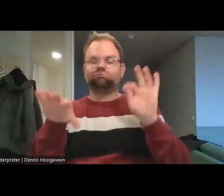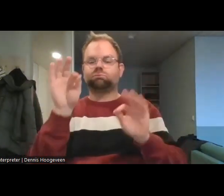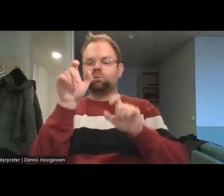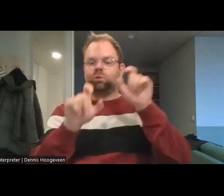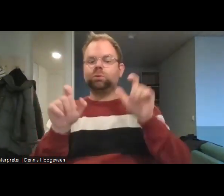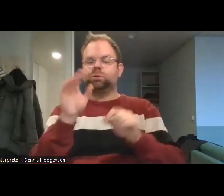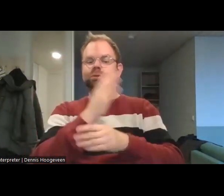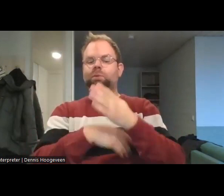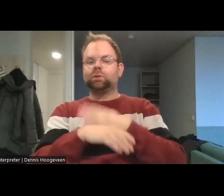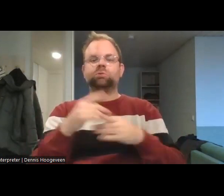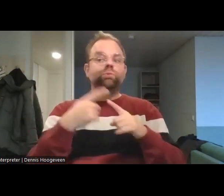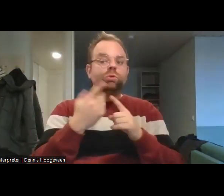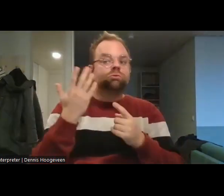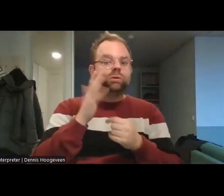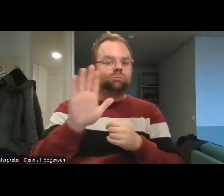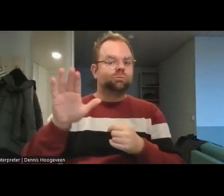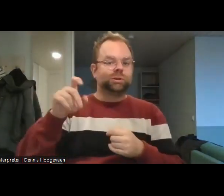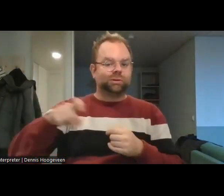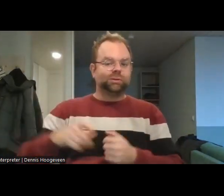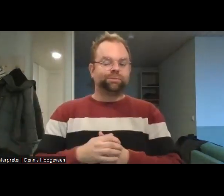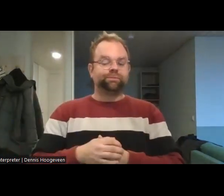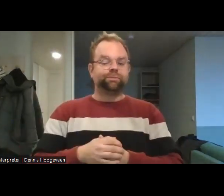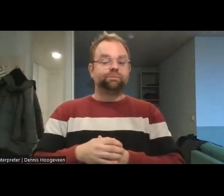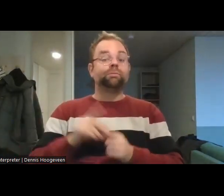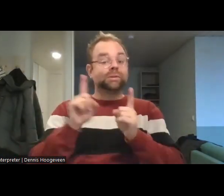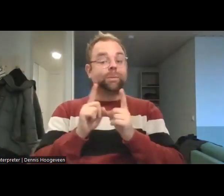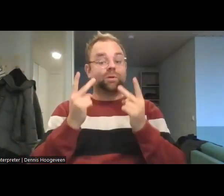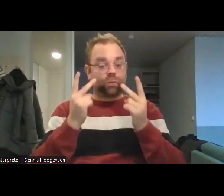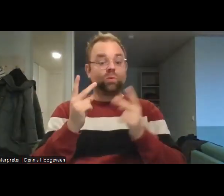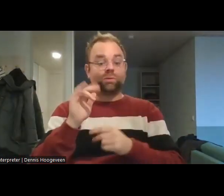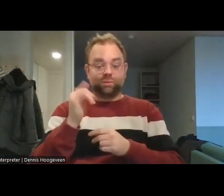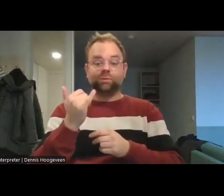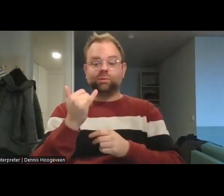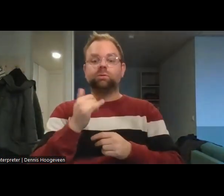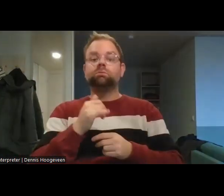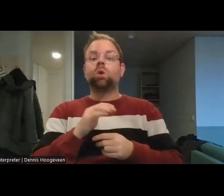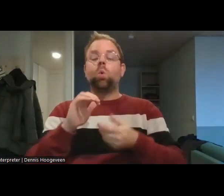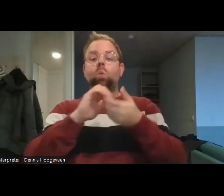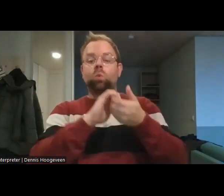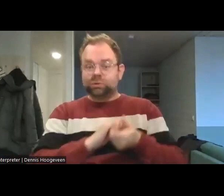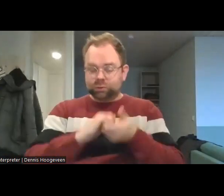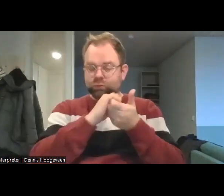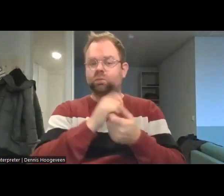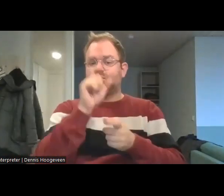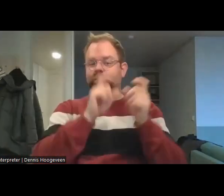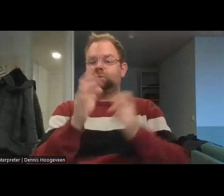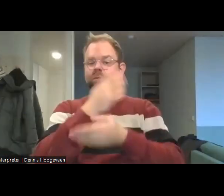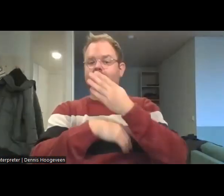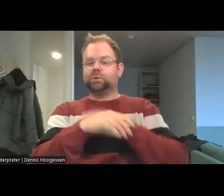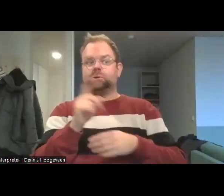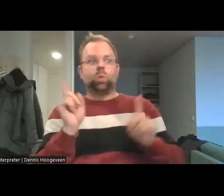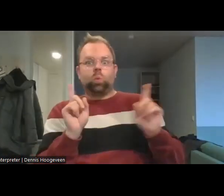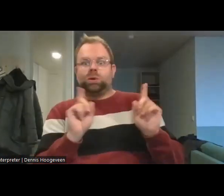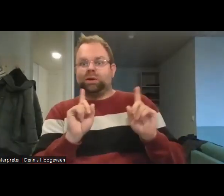in particular those who are led by refugees with disabilities, as some of you represent. So if you